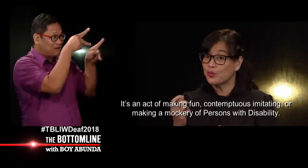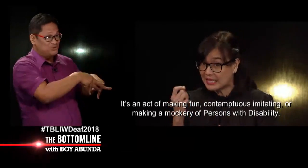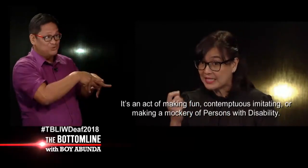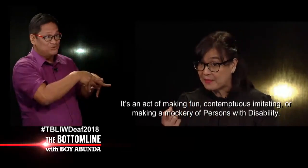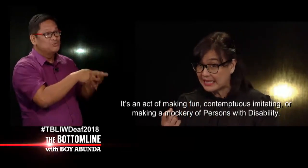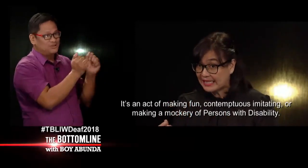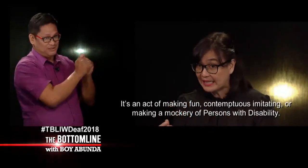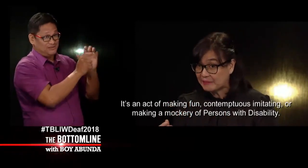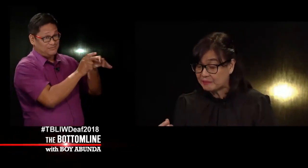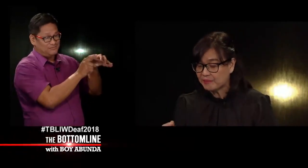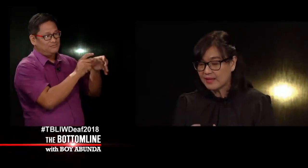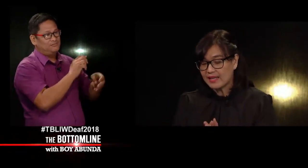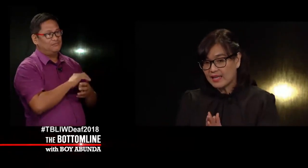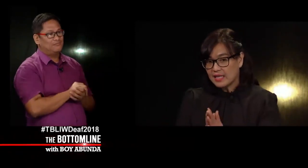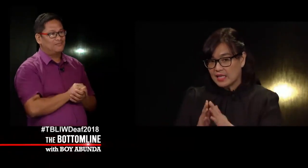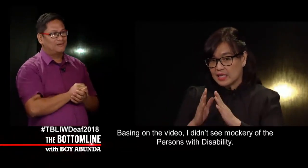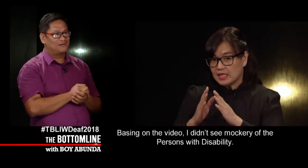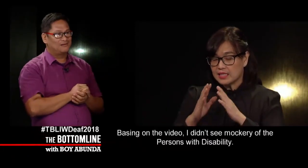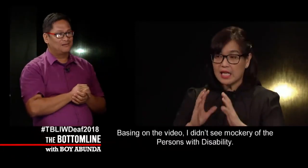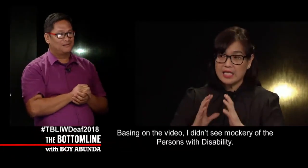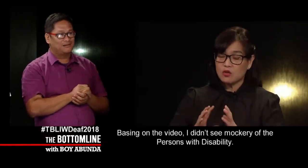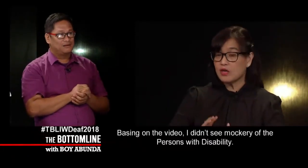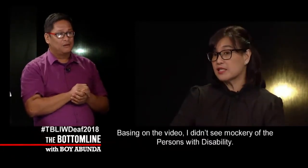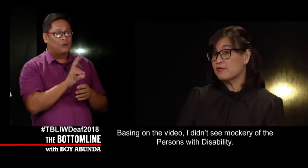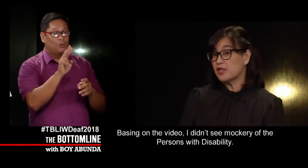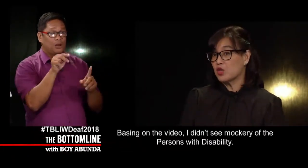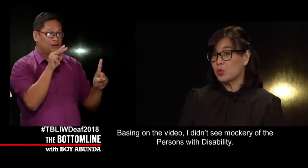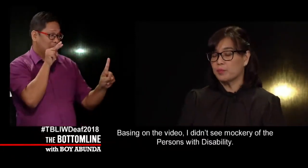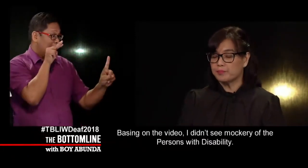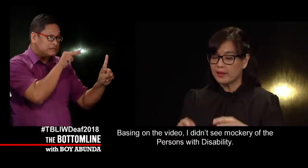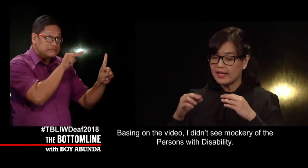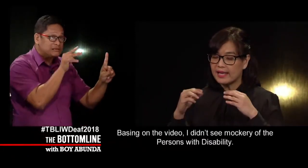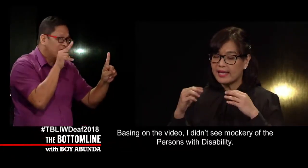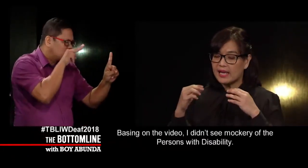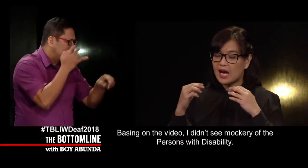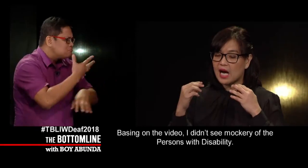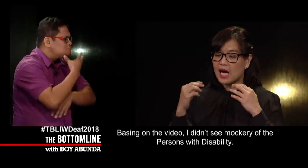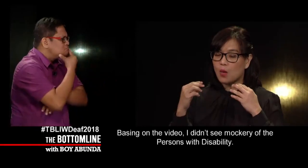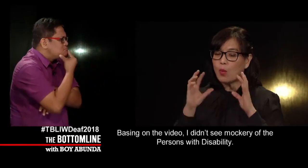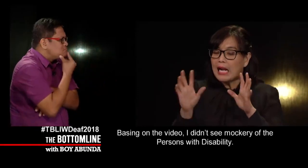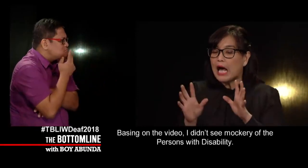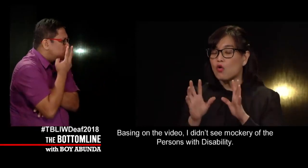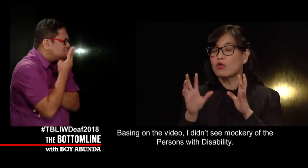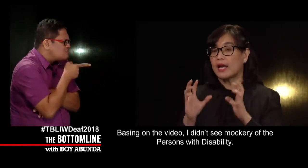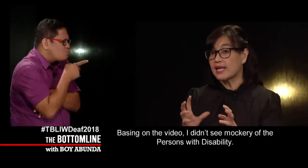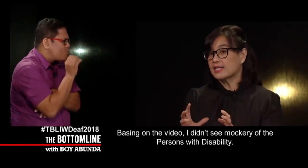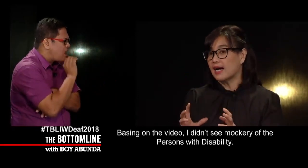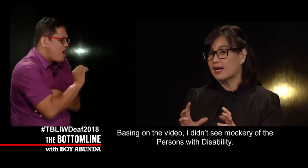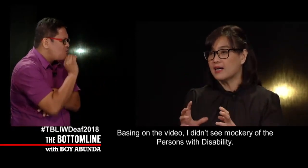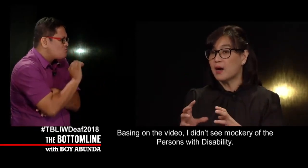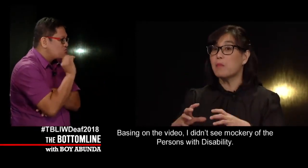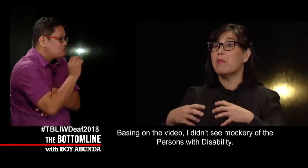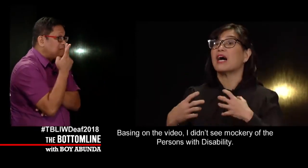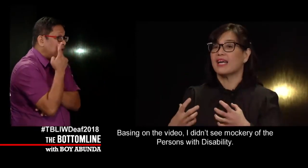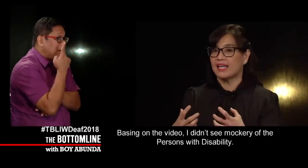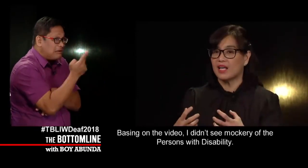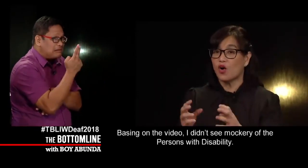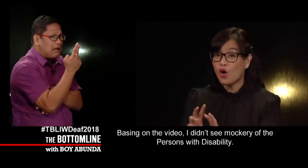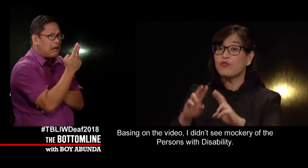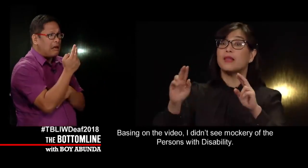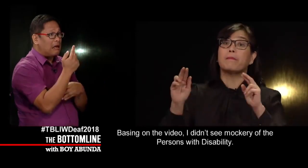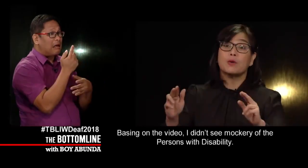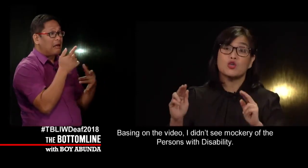persons with disability. Sa nakita ko kasi sa video, wala akong nakitang